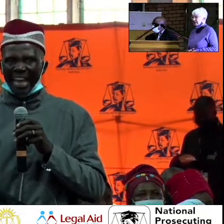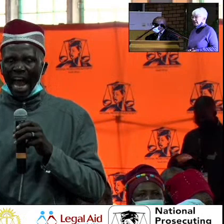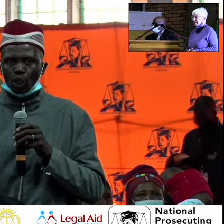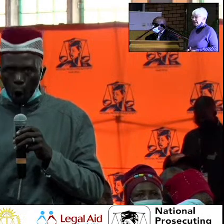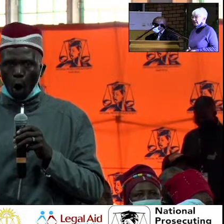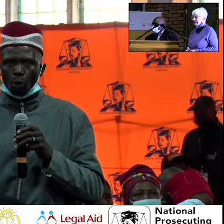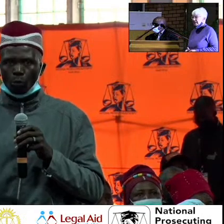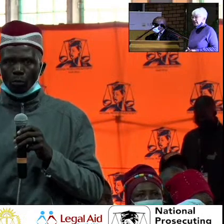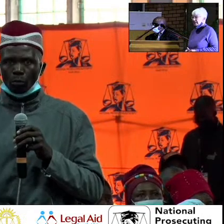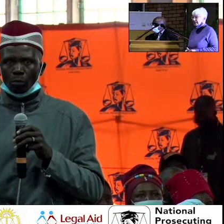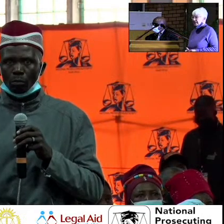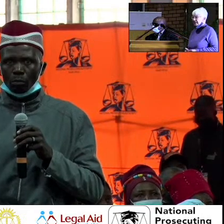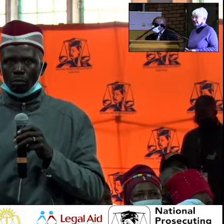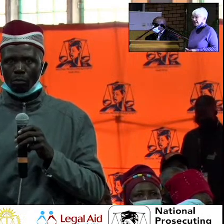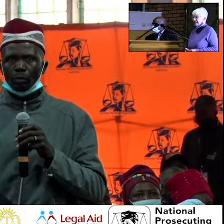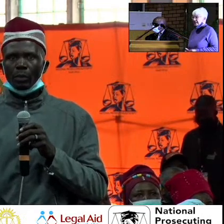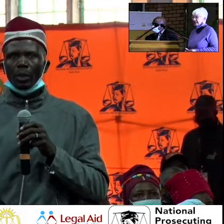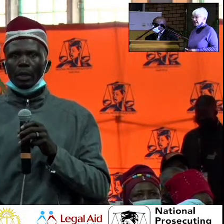in Sanko.